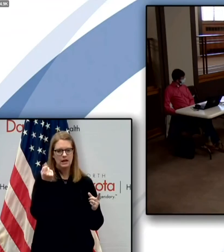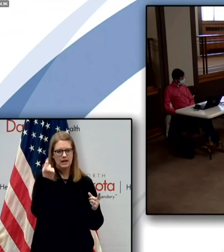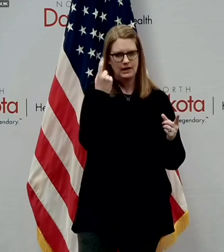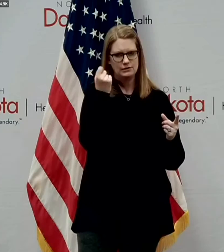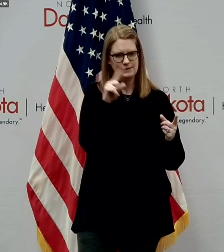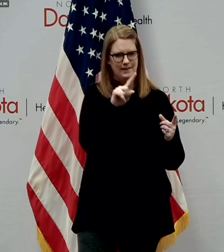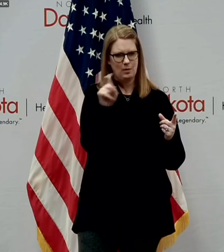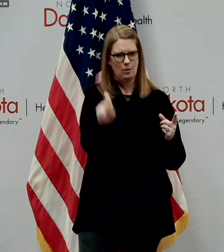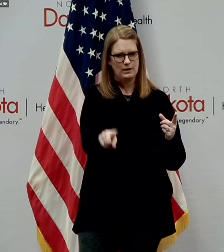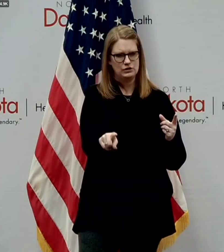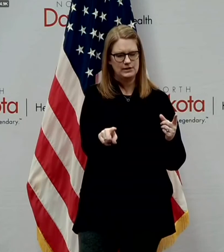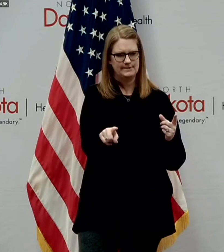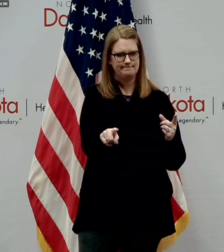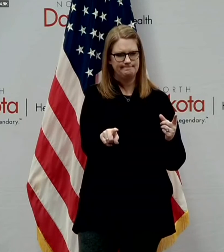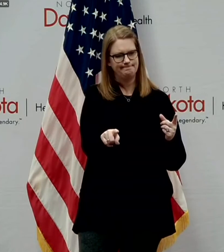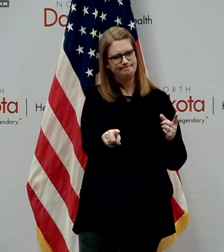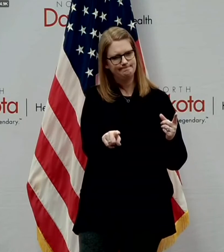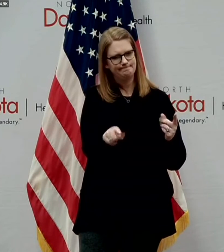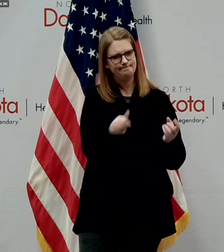but